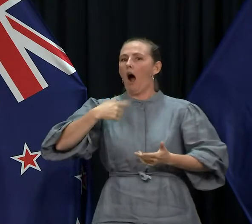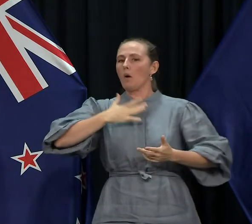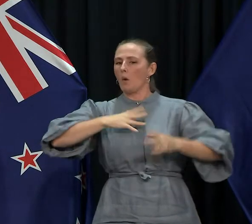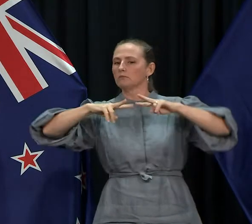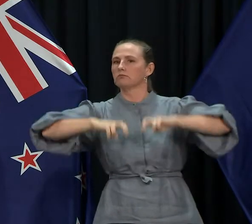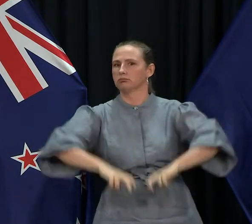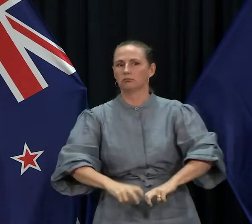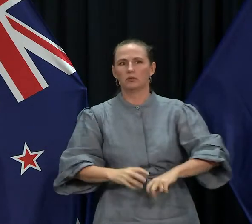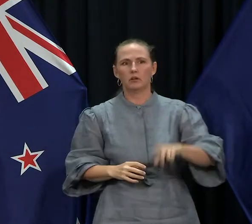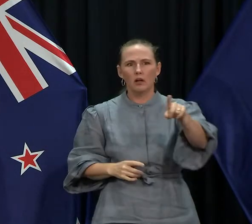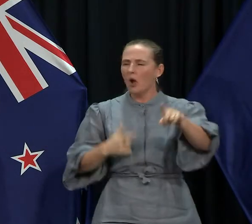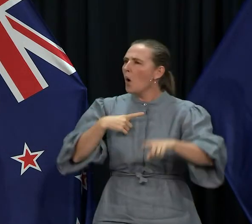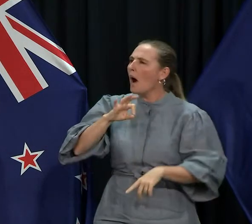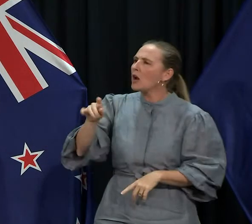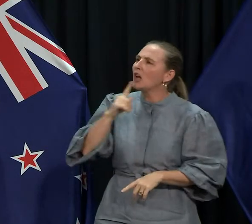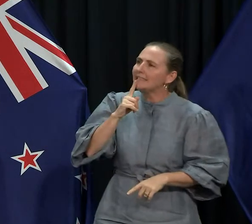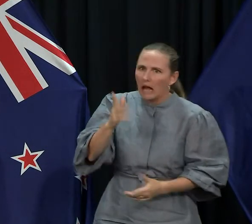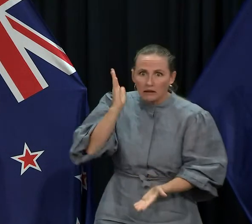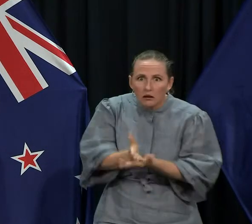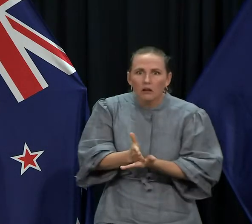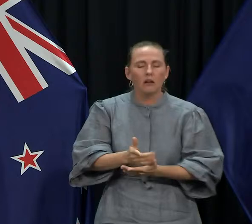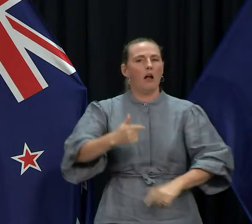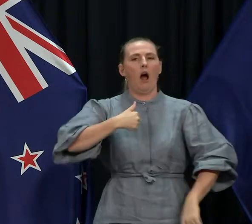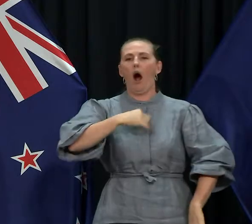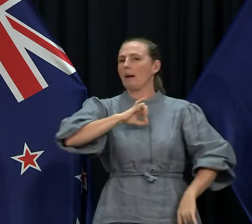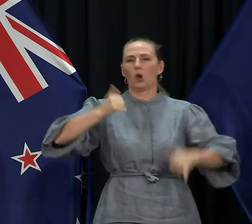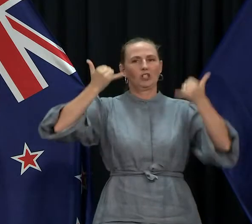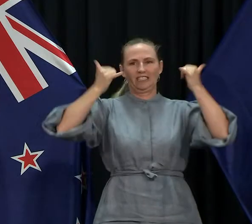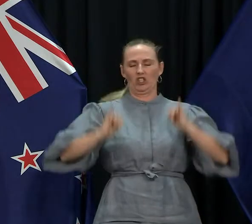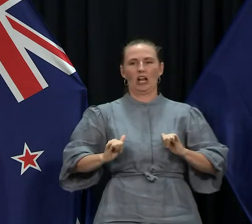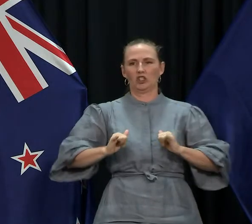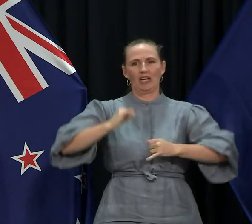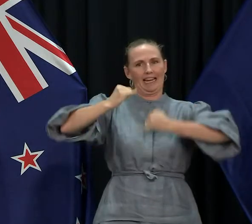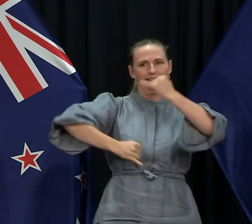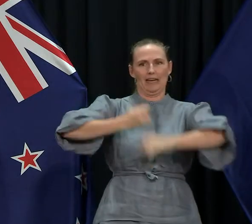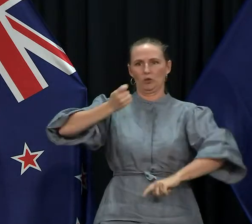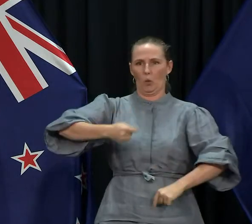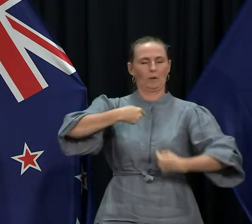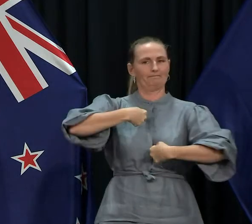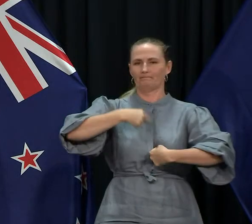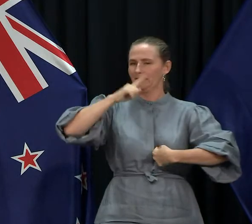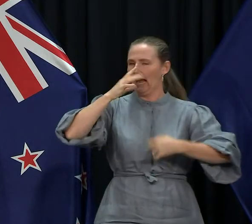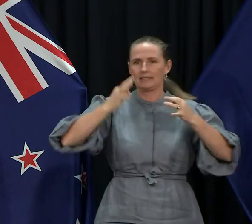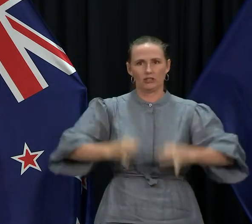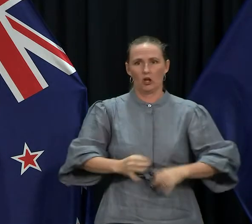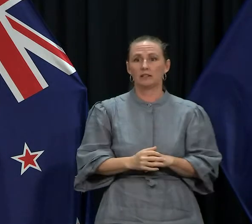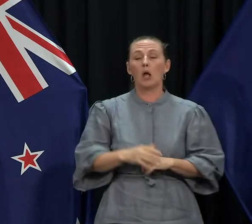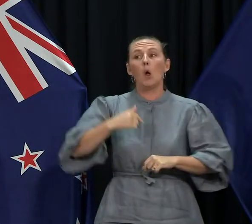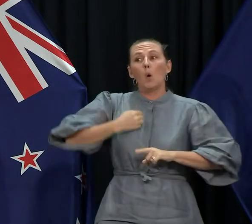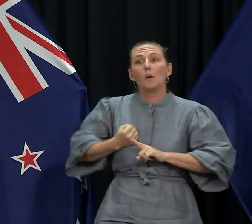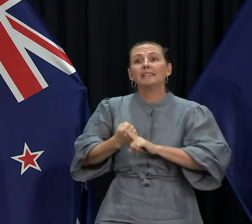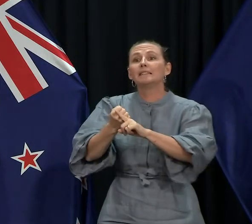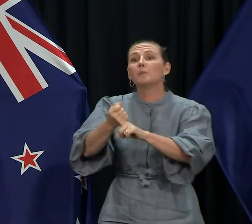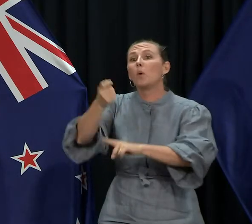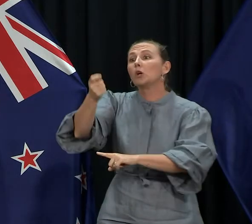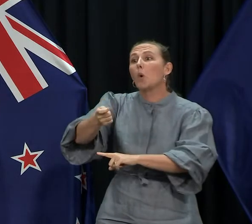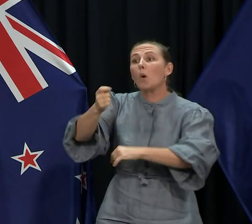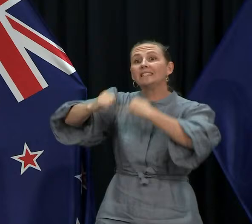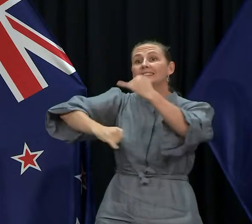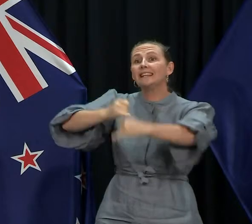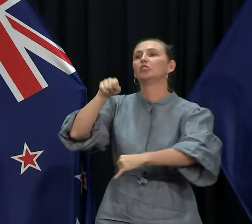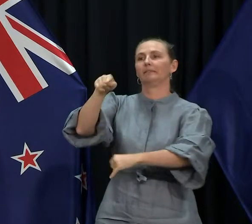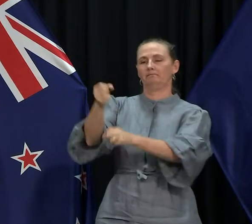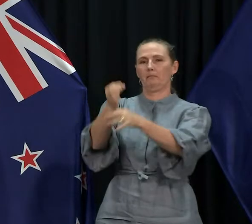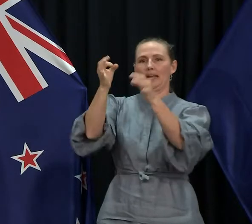won't war say... Criminal. Yeah. Because I'm not the judge in the International Criminal Court. We are supporting the International Criminal Court to make that determination, but